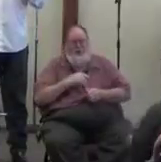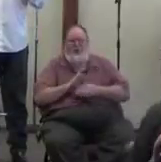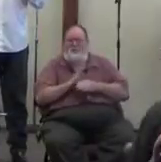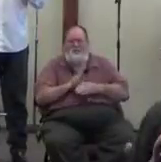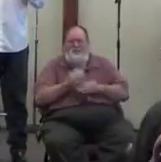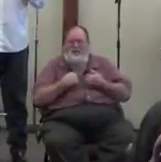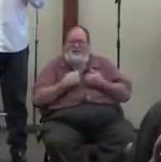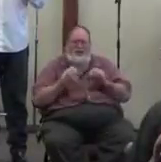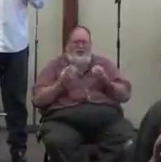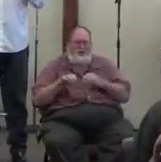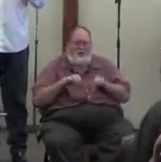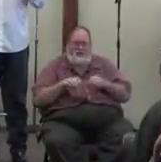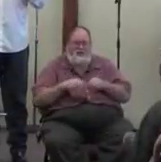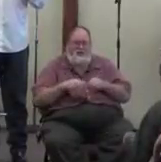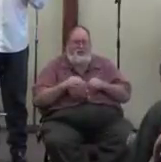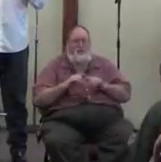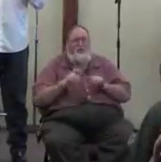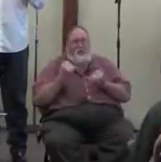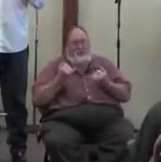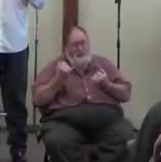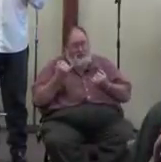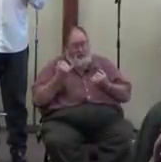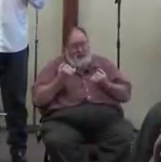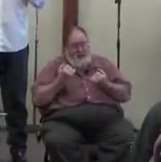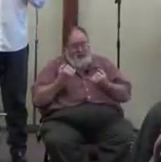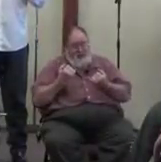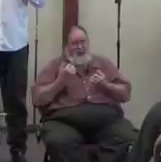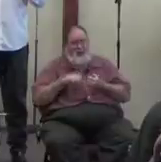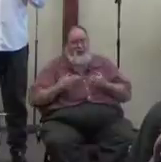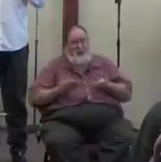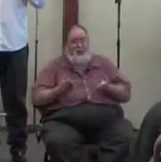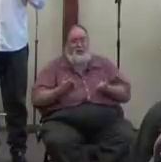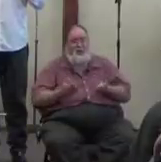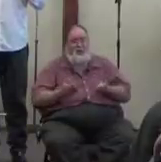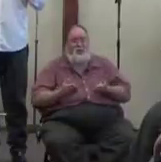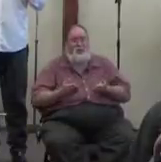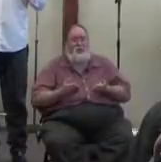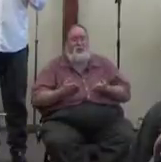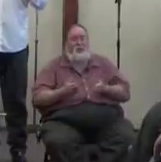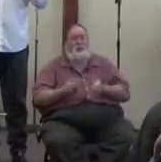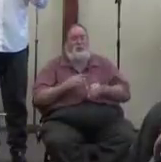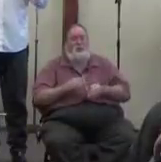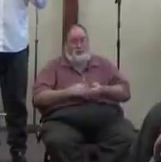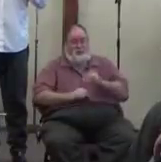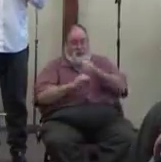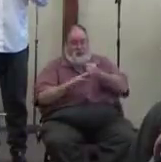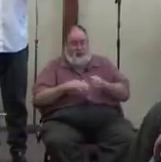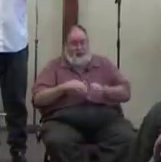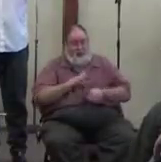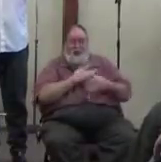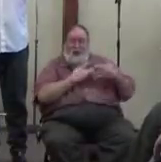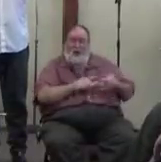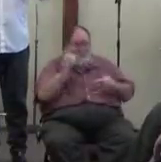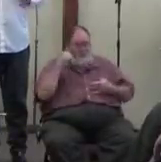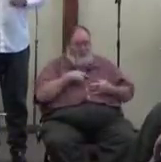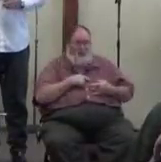is any way you could go up there and support this, their heart behind this is for us to jump